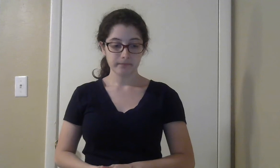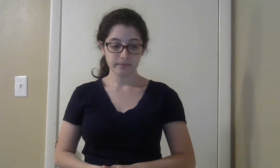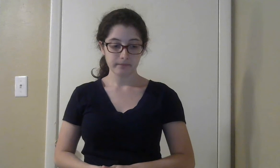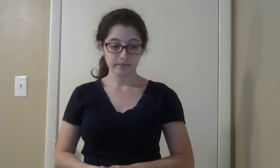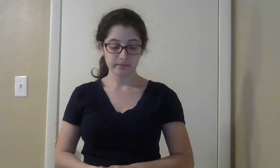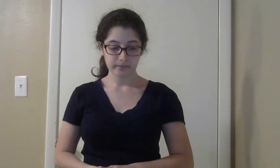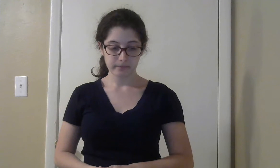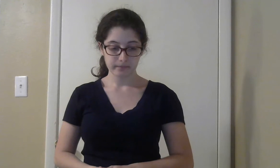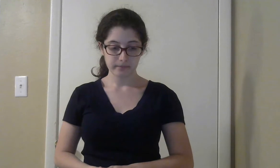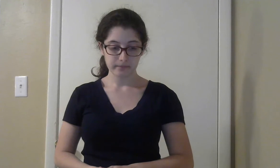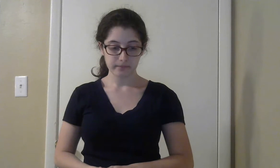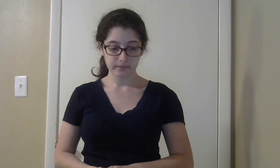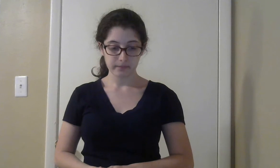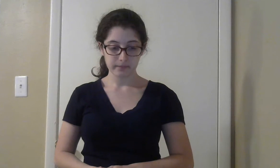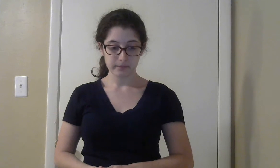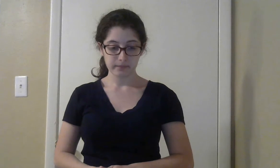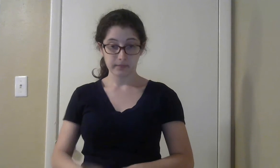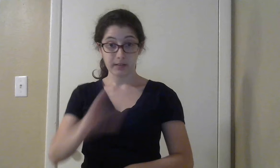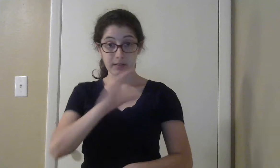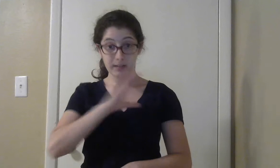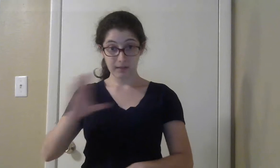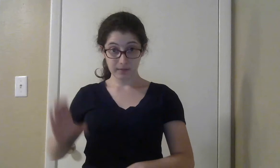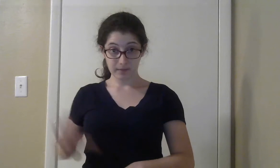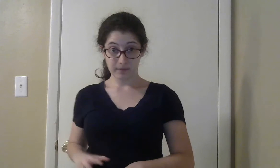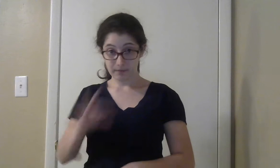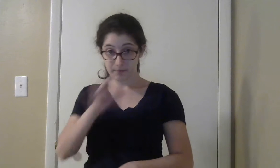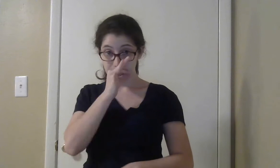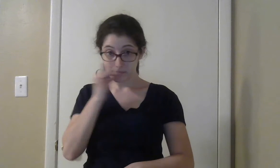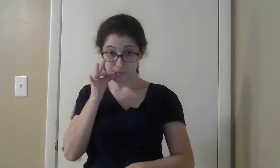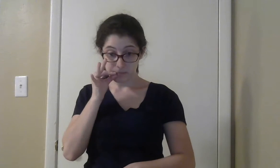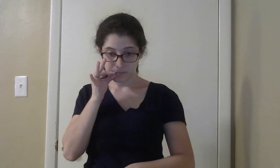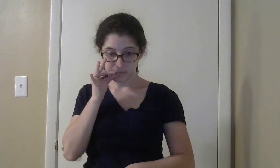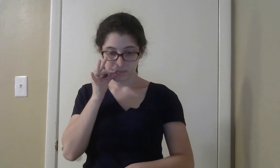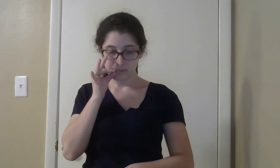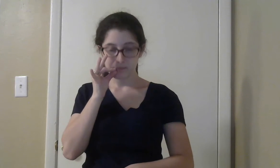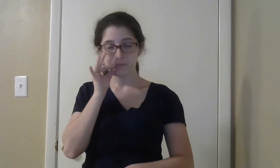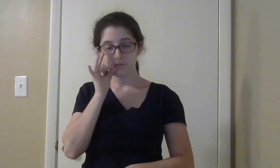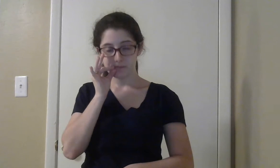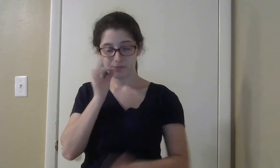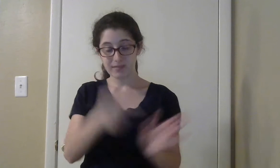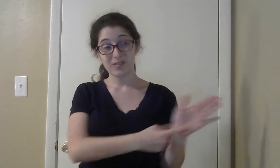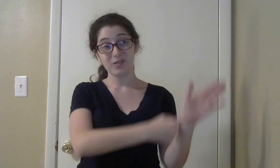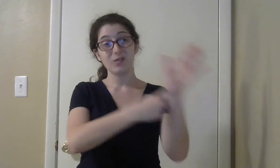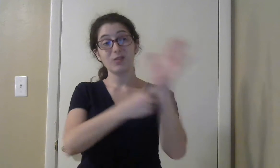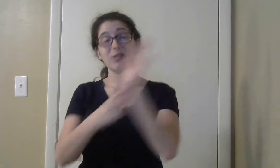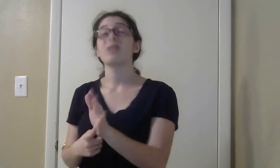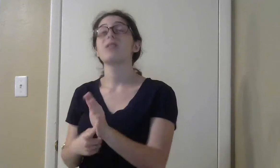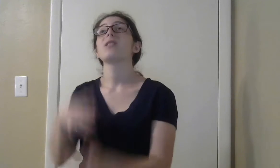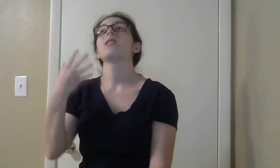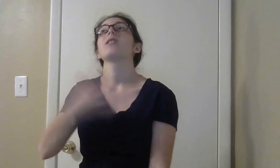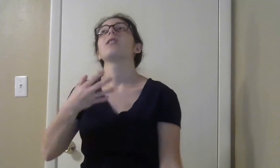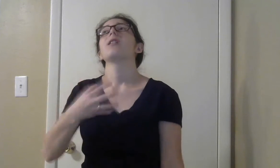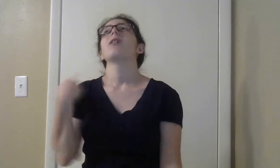of, or a way of expressing our longing for the bridegroom, Jesus Christ, our